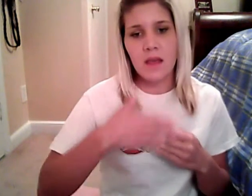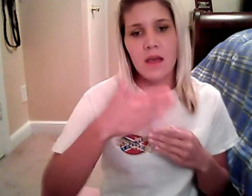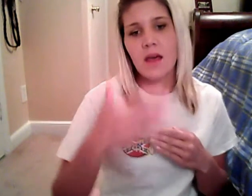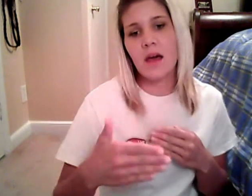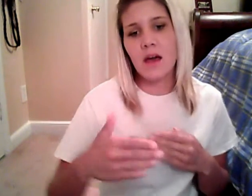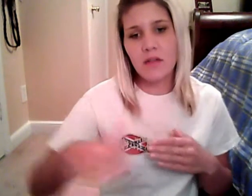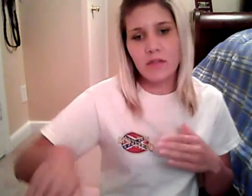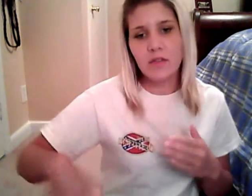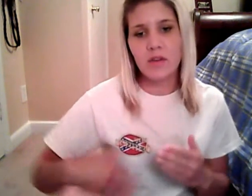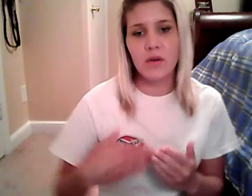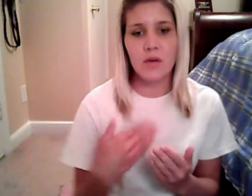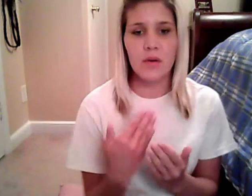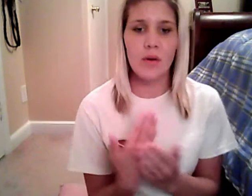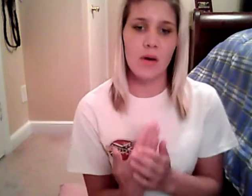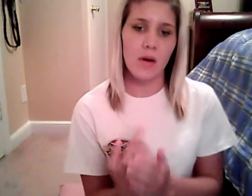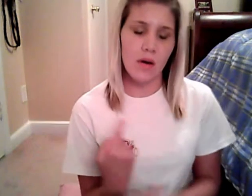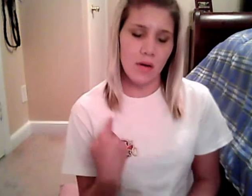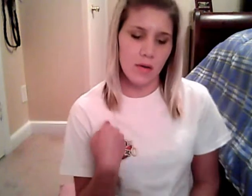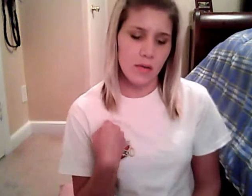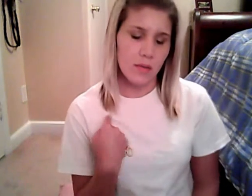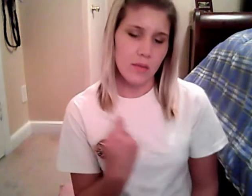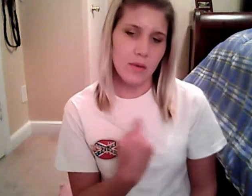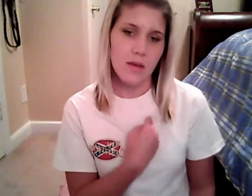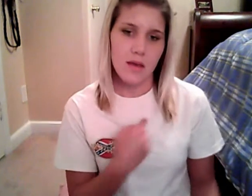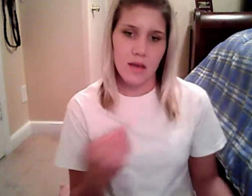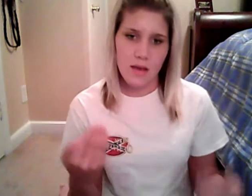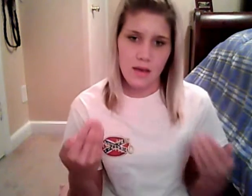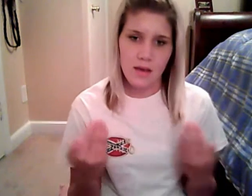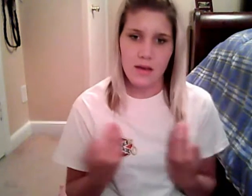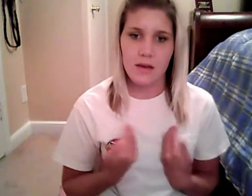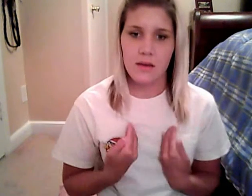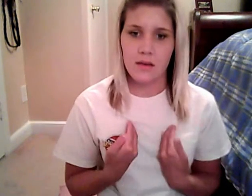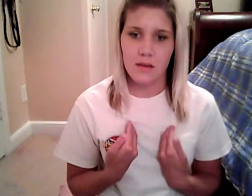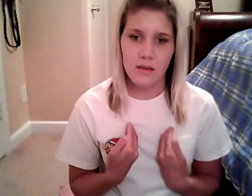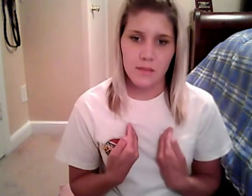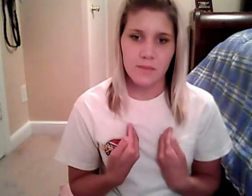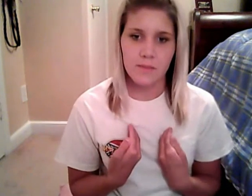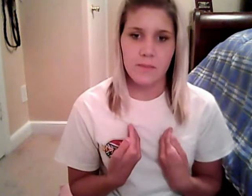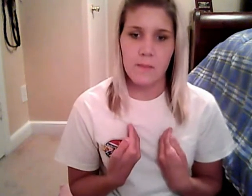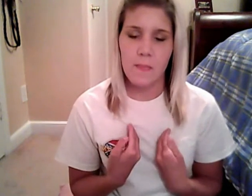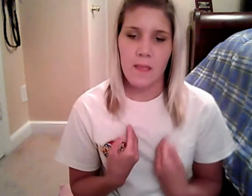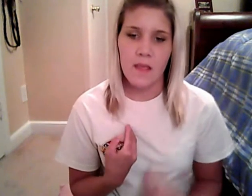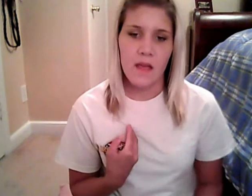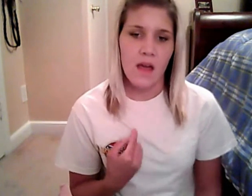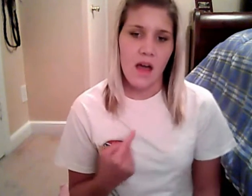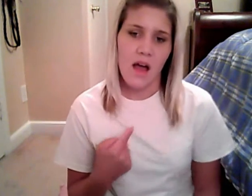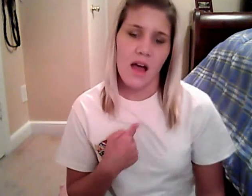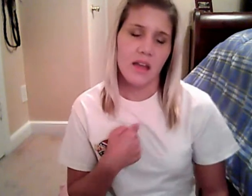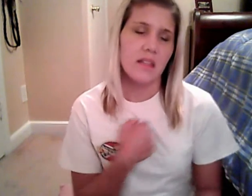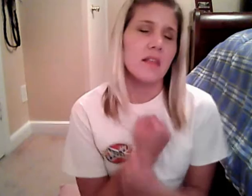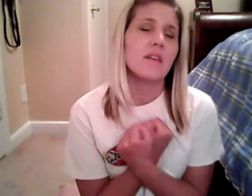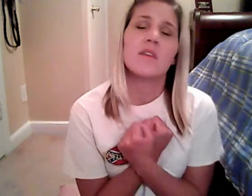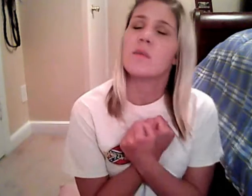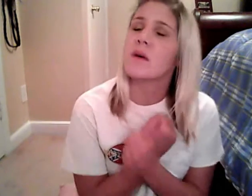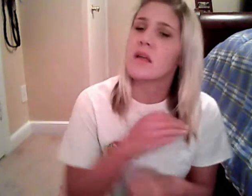after all we have. Girl, love love you with